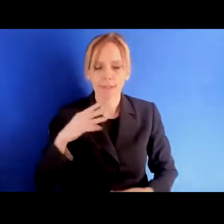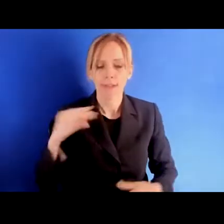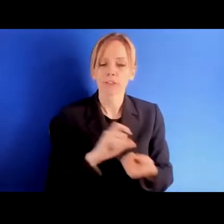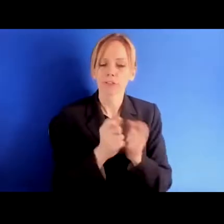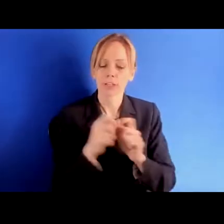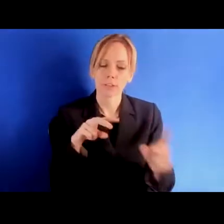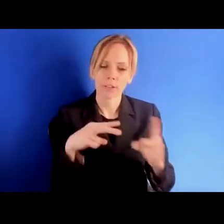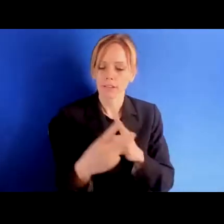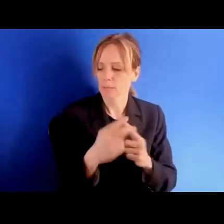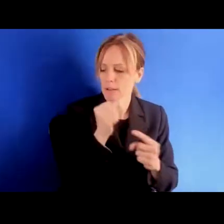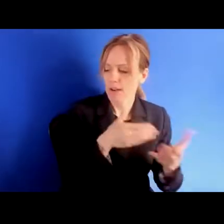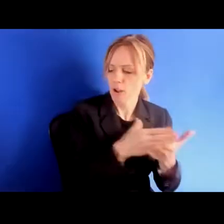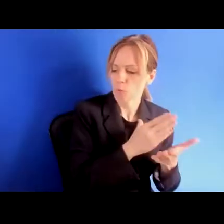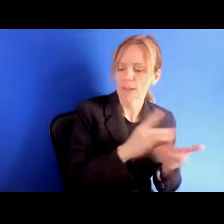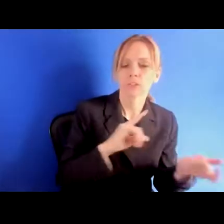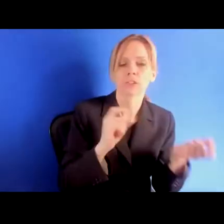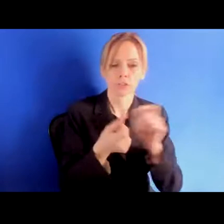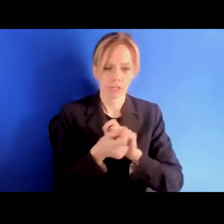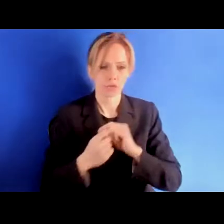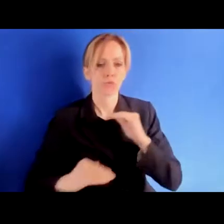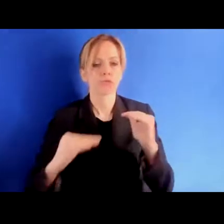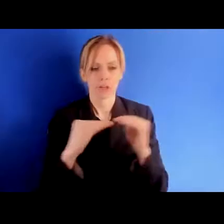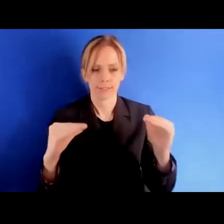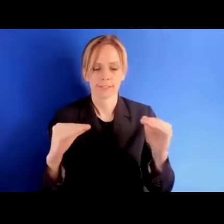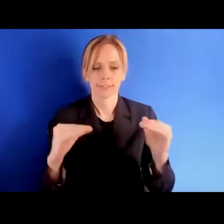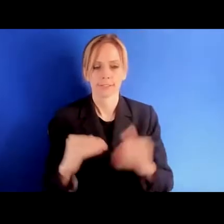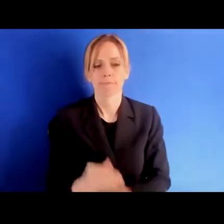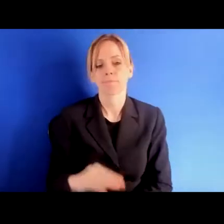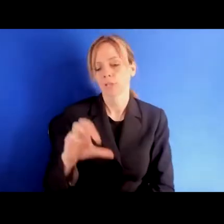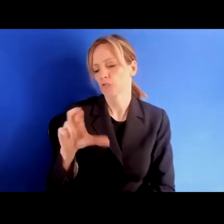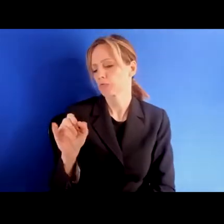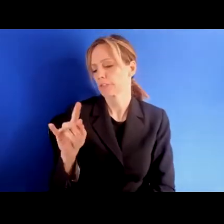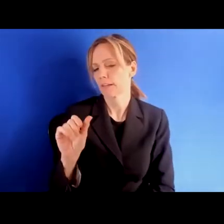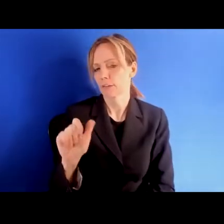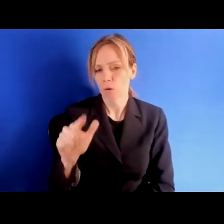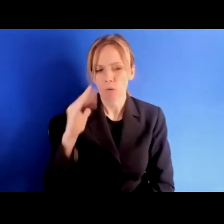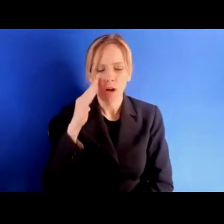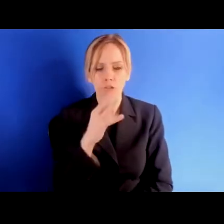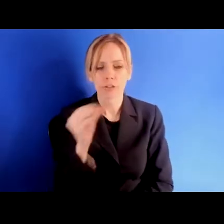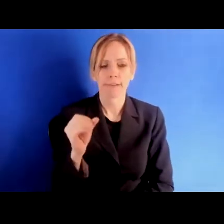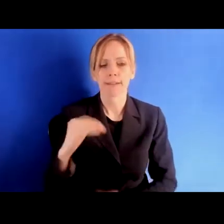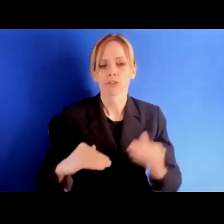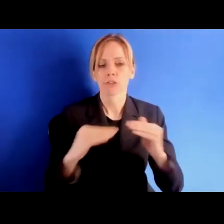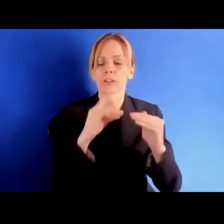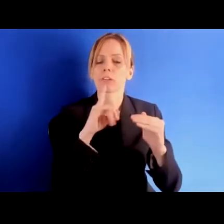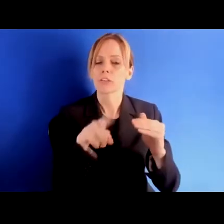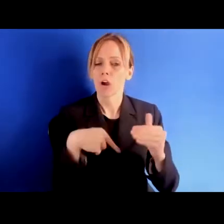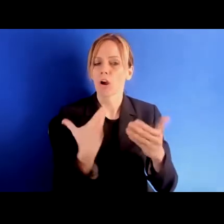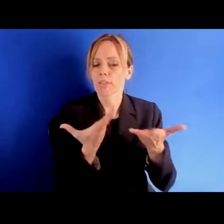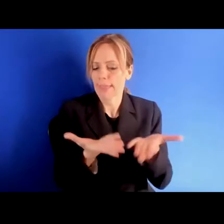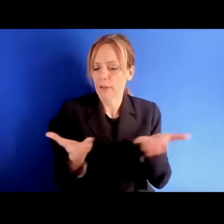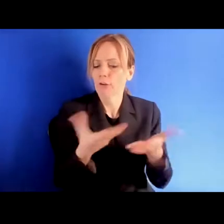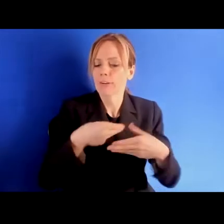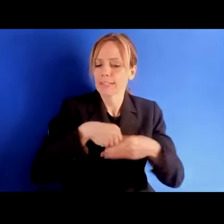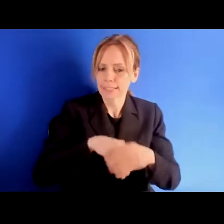justice. Critical consciousness and praxis were apparent in the disability rights movement. Yet in the exclusion